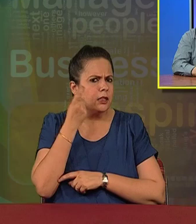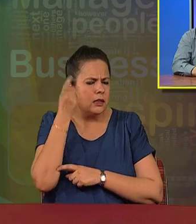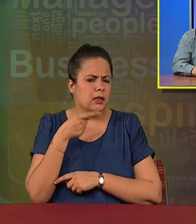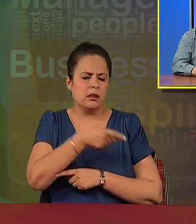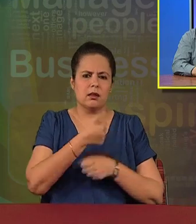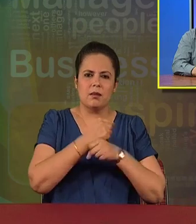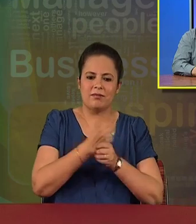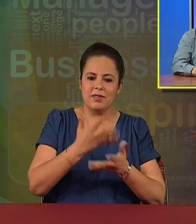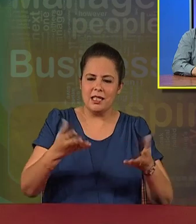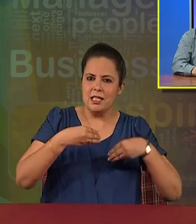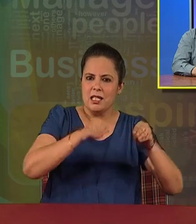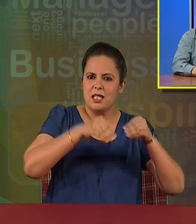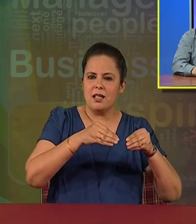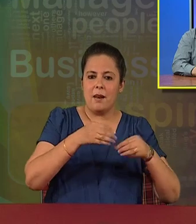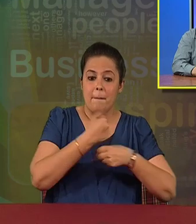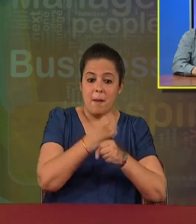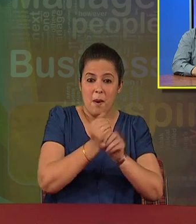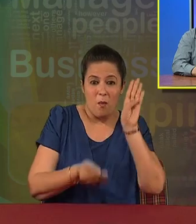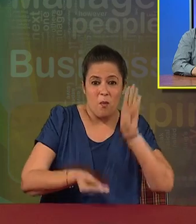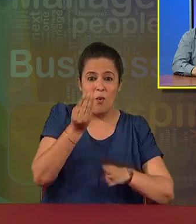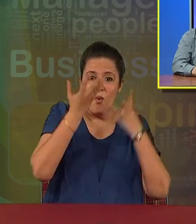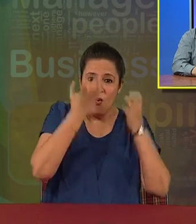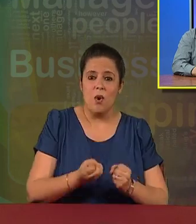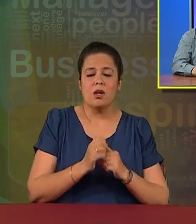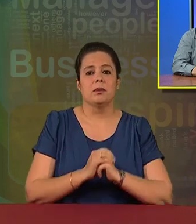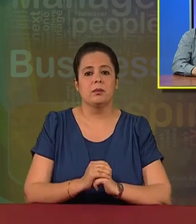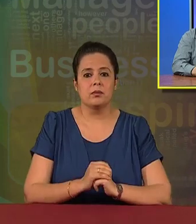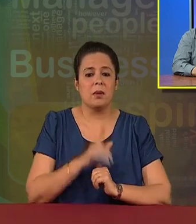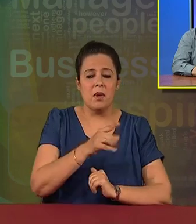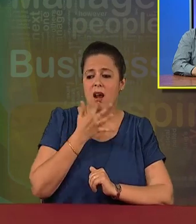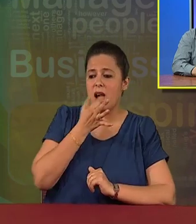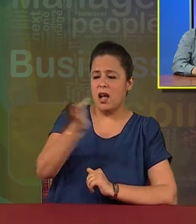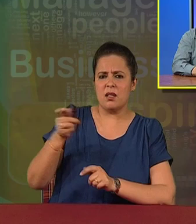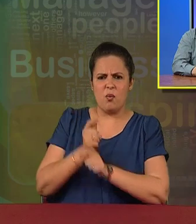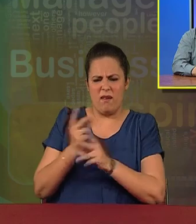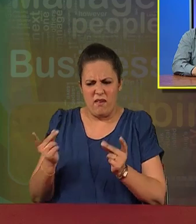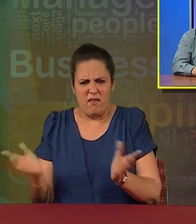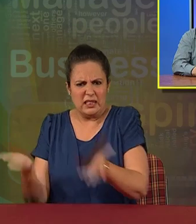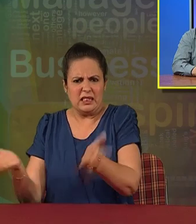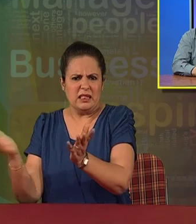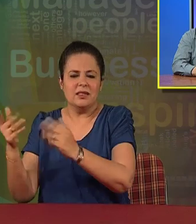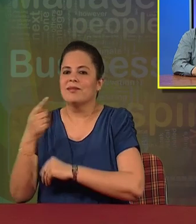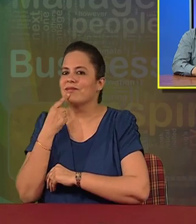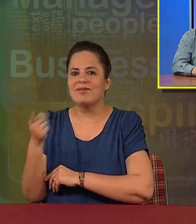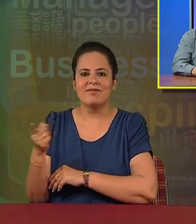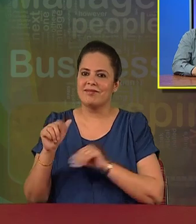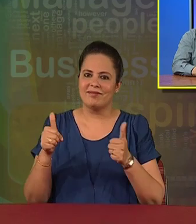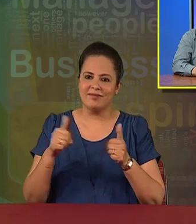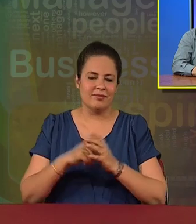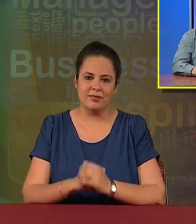its production, but they can't ask the employees to work fastly so that the production can be